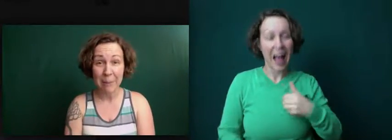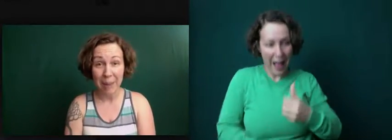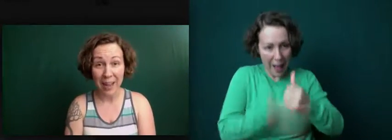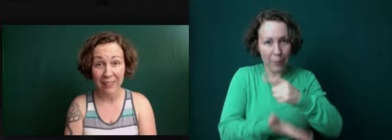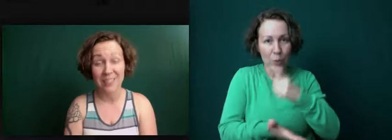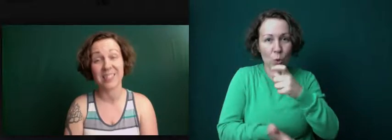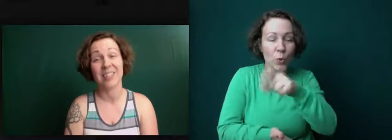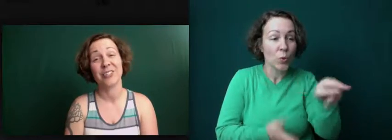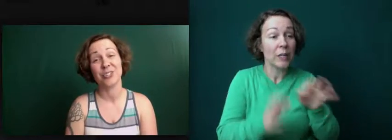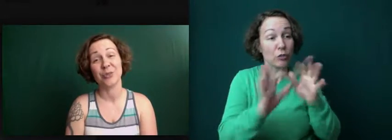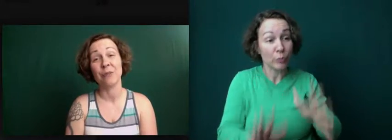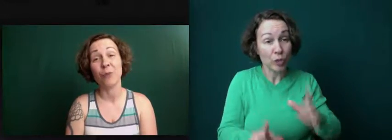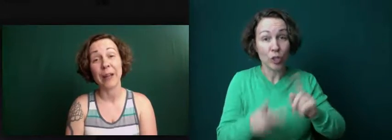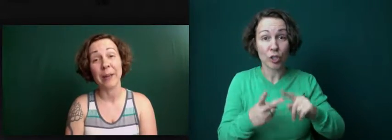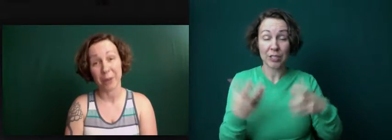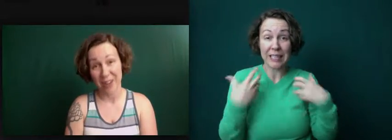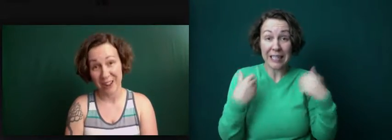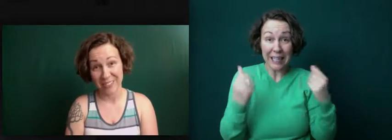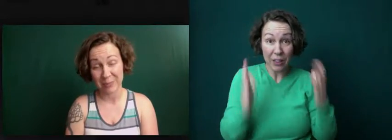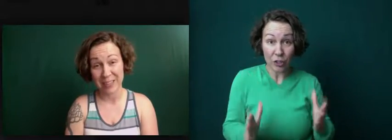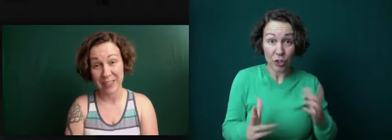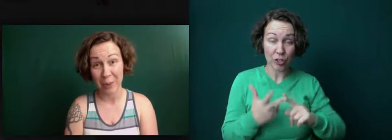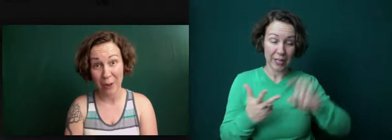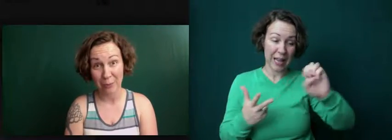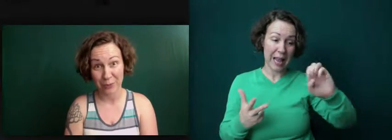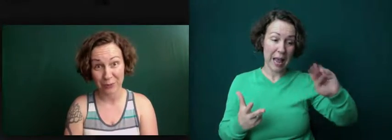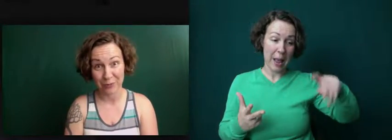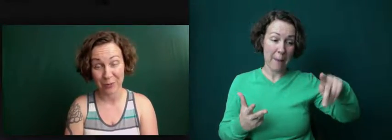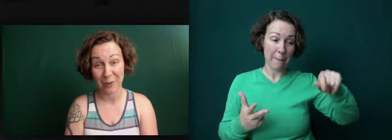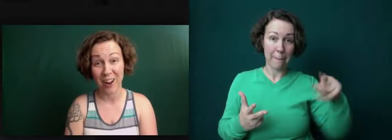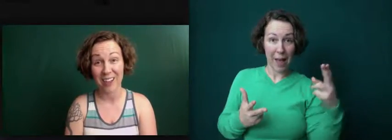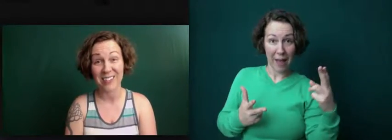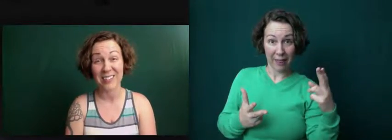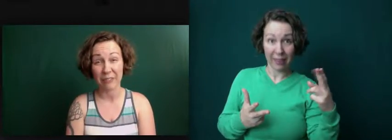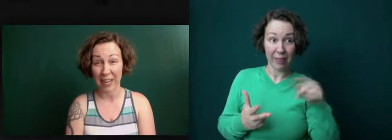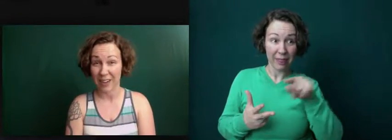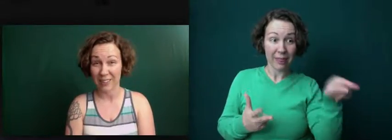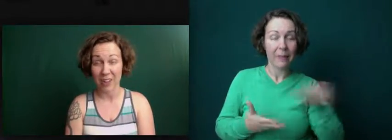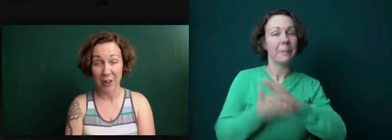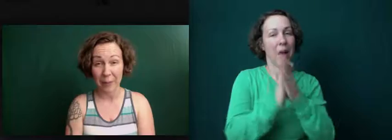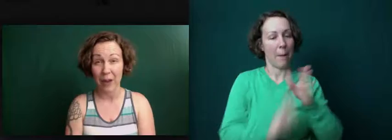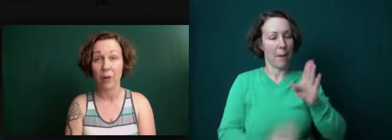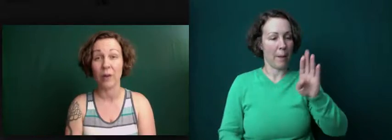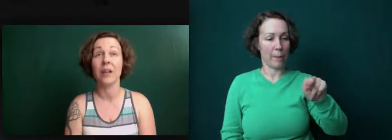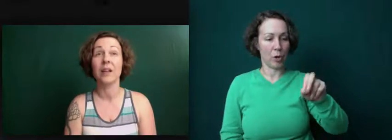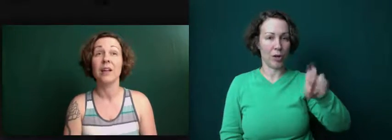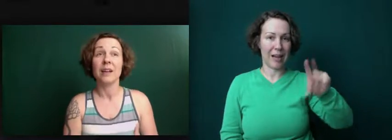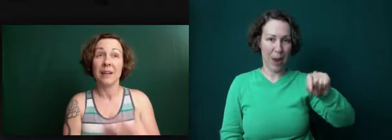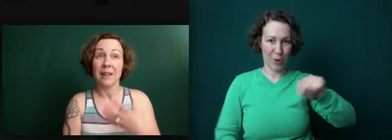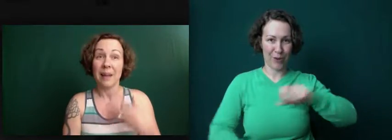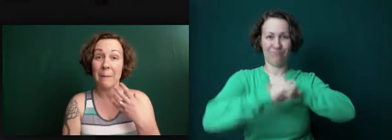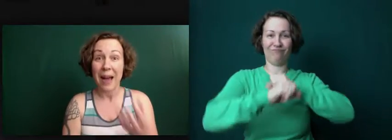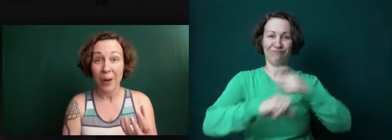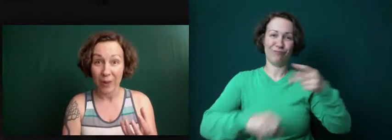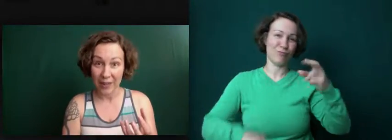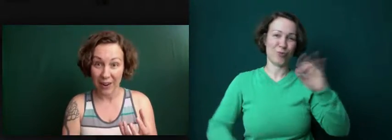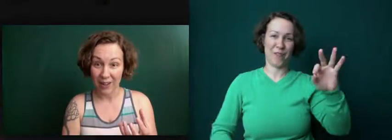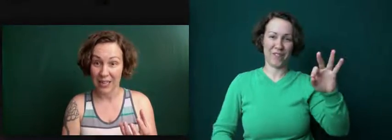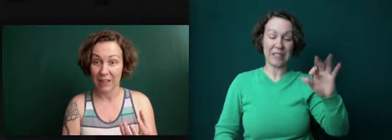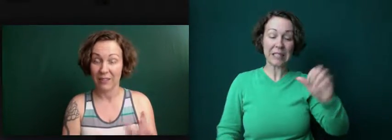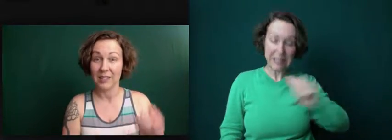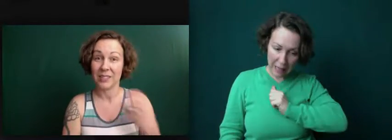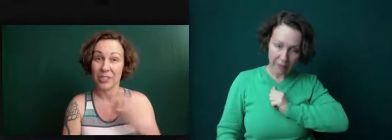healers, empaths to avoid burnout, to become burnout proof. We work on self-care. It's all about